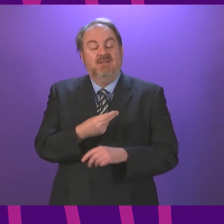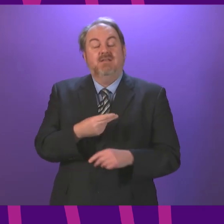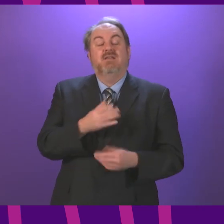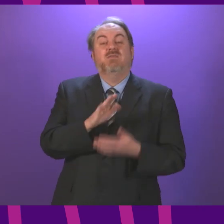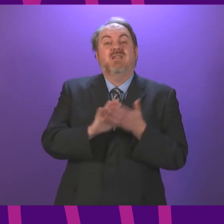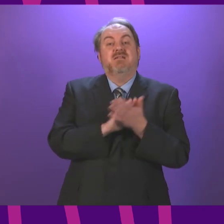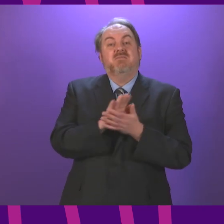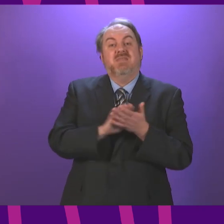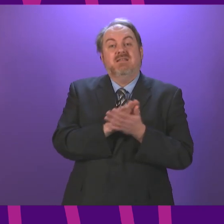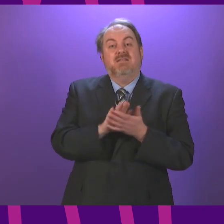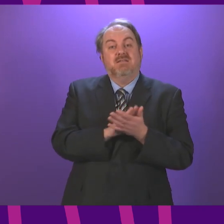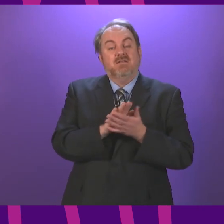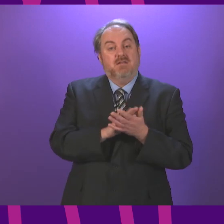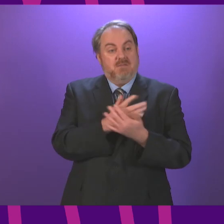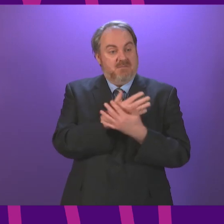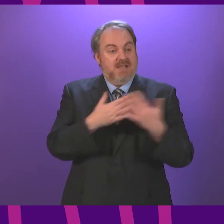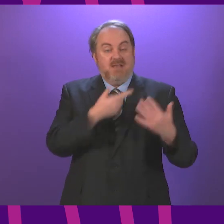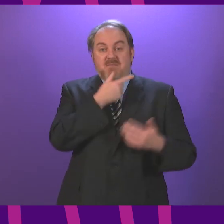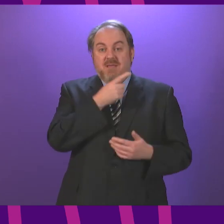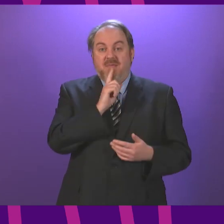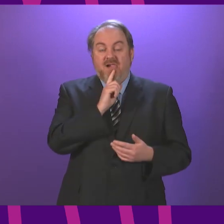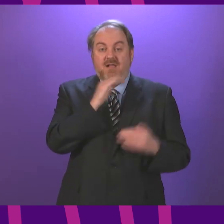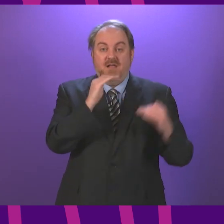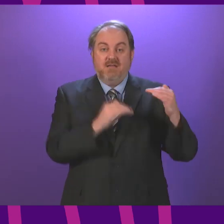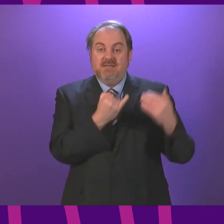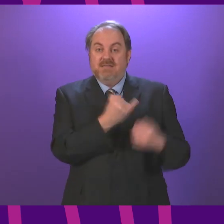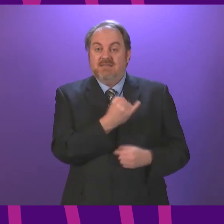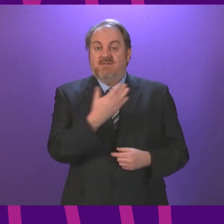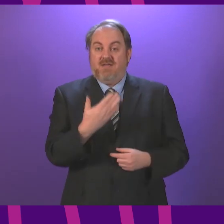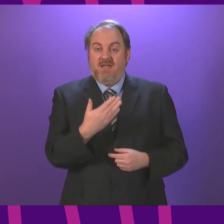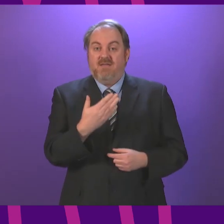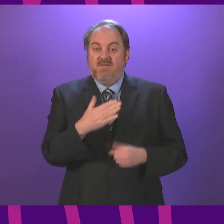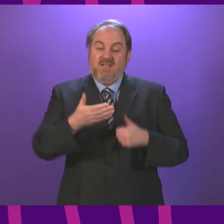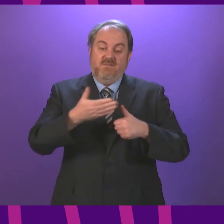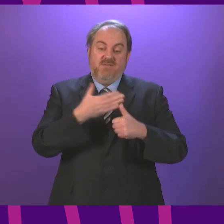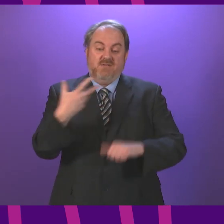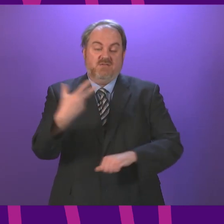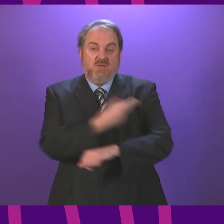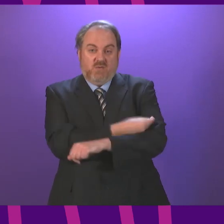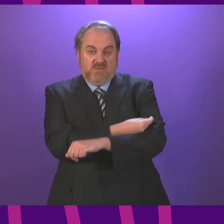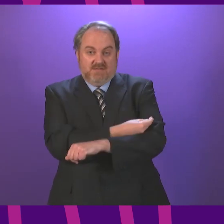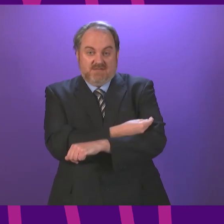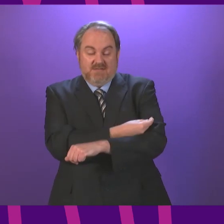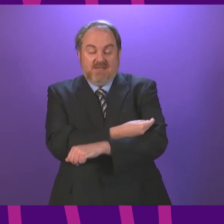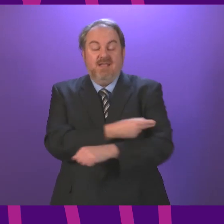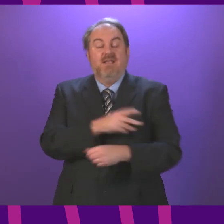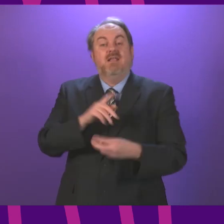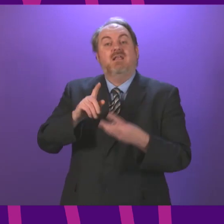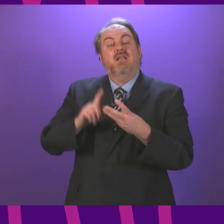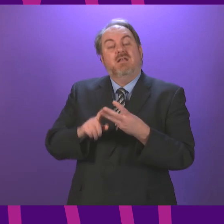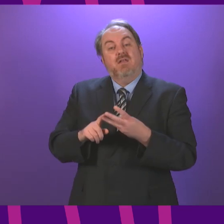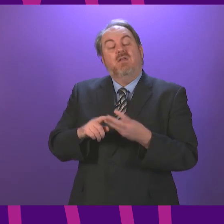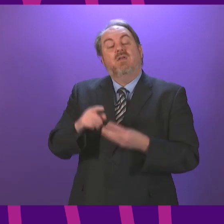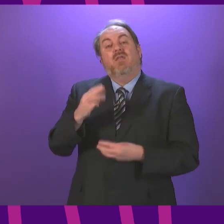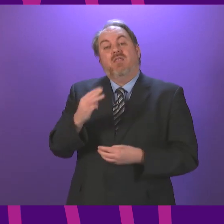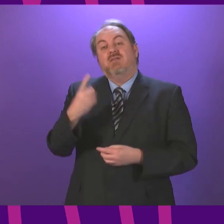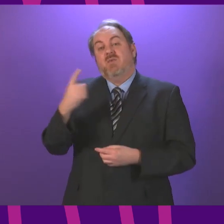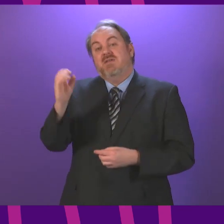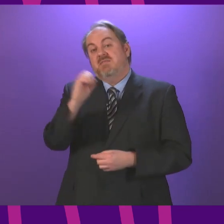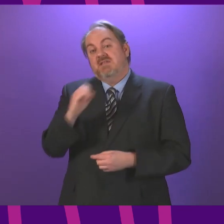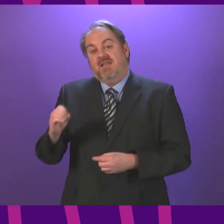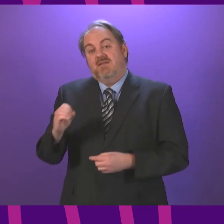69 year olds have now had a first dose, as have 37% of 60 to 64 year olds, 31%